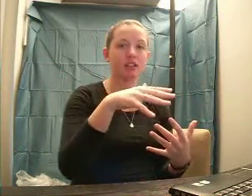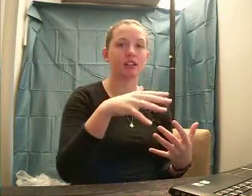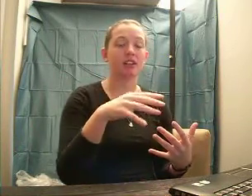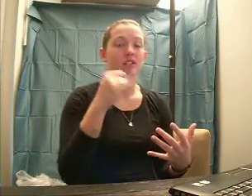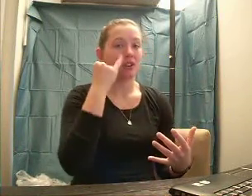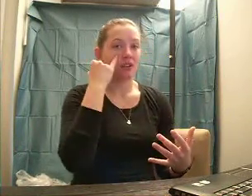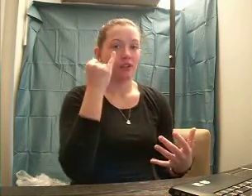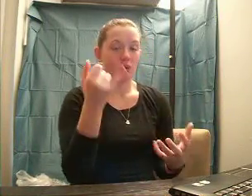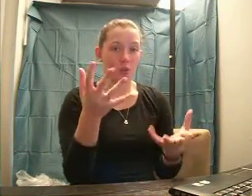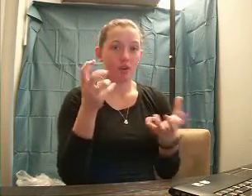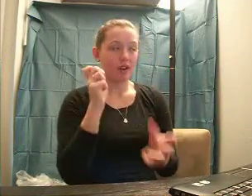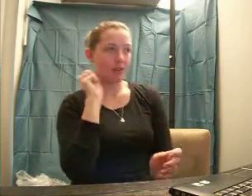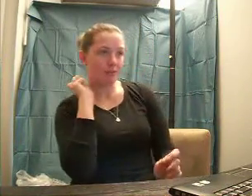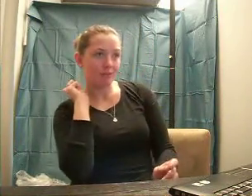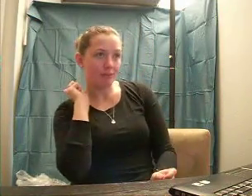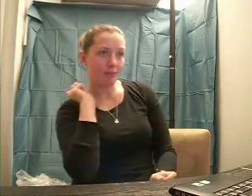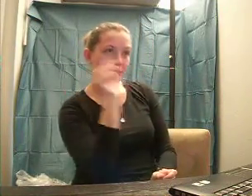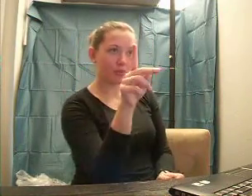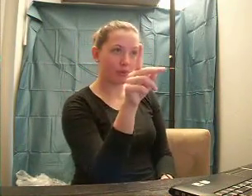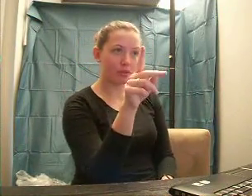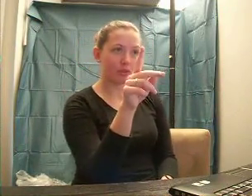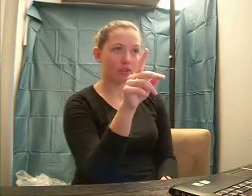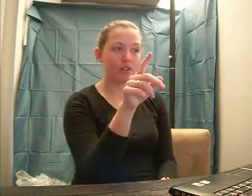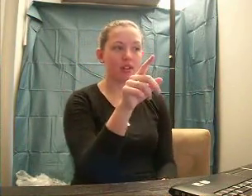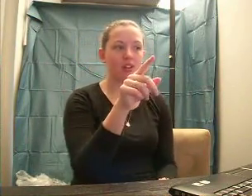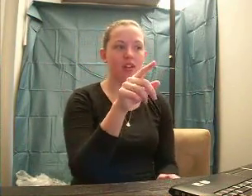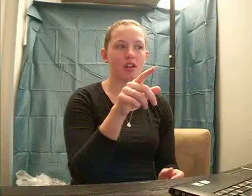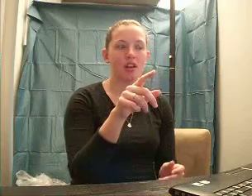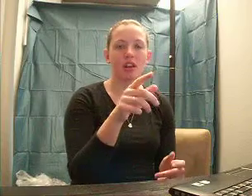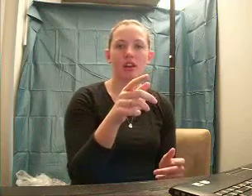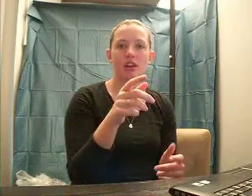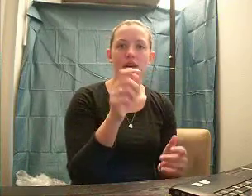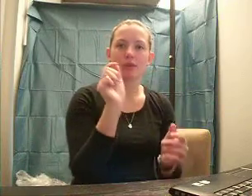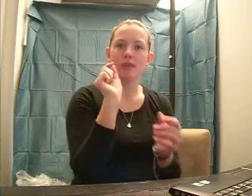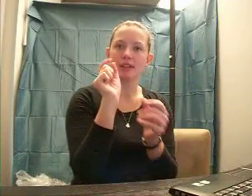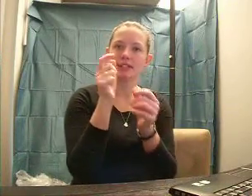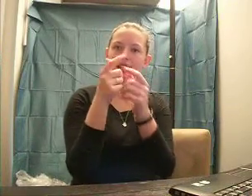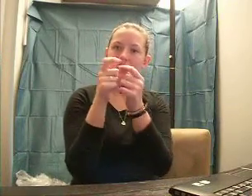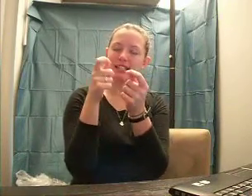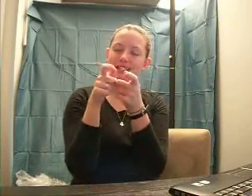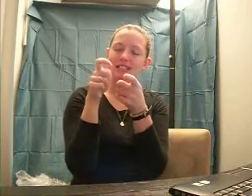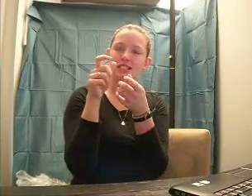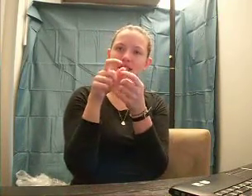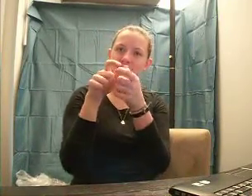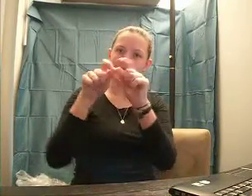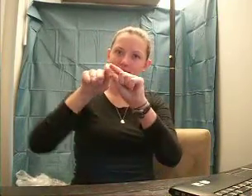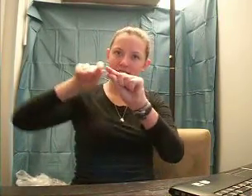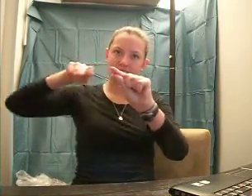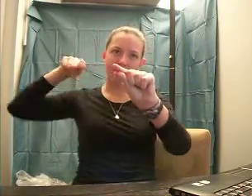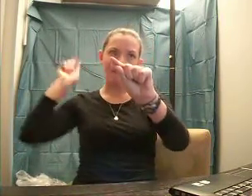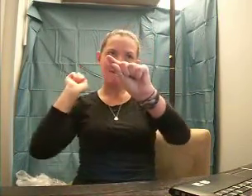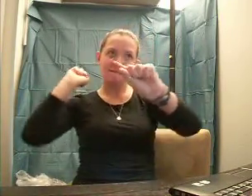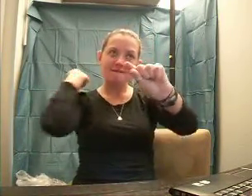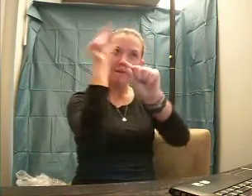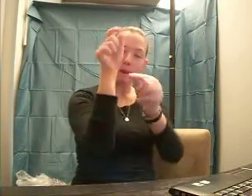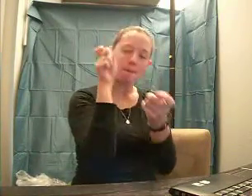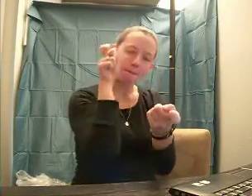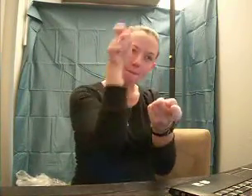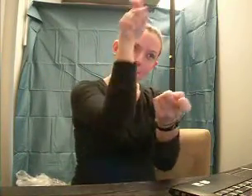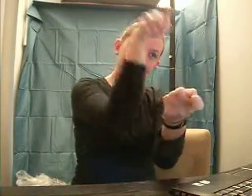stick, our society will be willing to reward you with hundreds of millions of dollars. Now what I want to convince you is the brain also goes